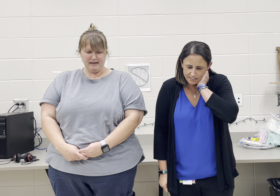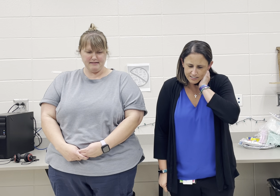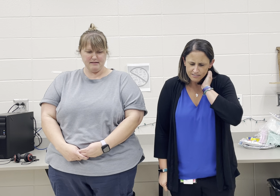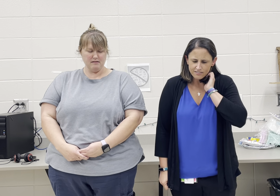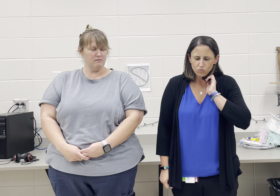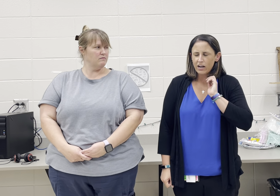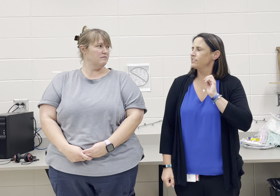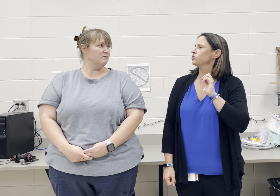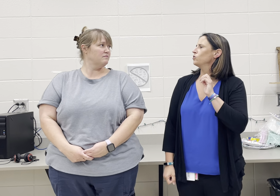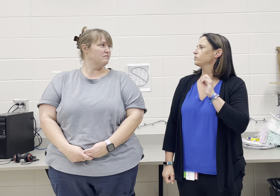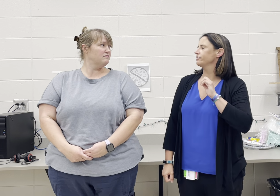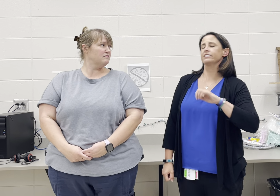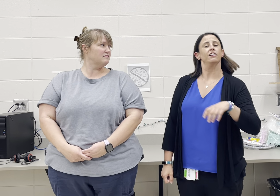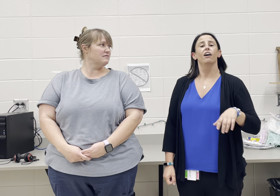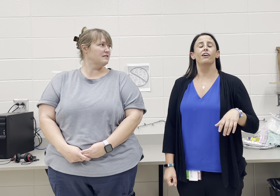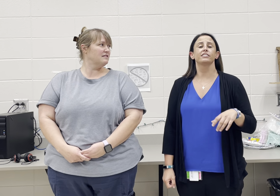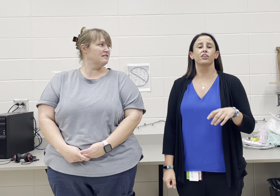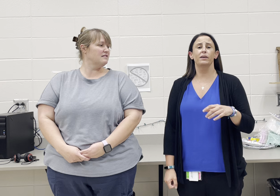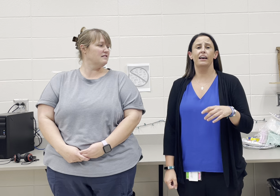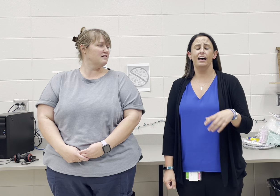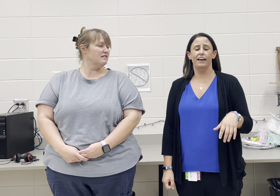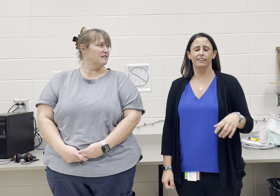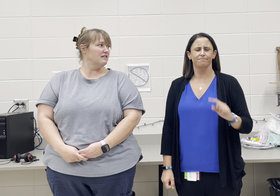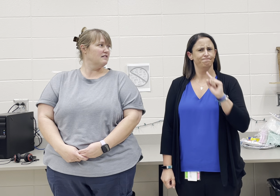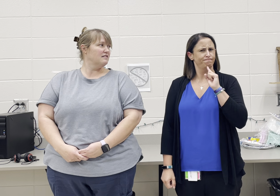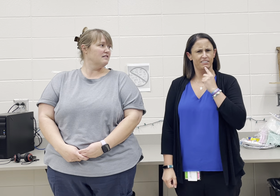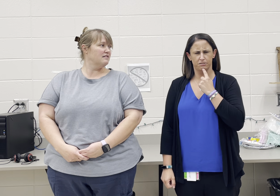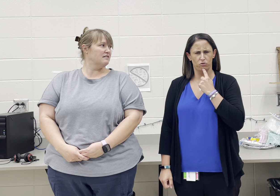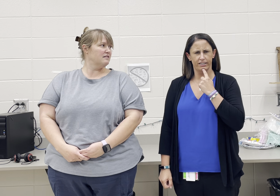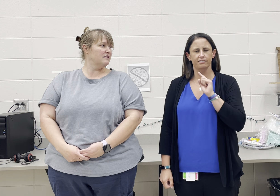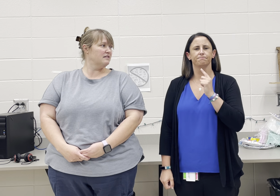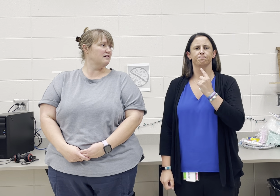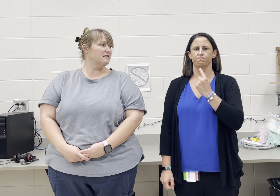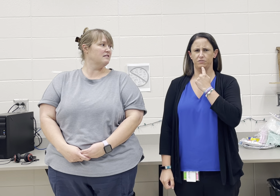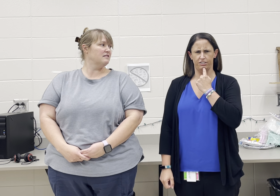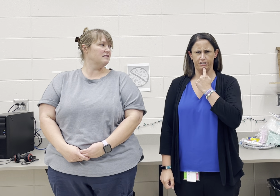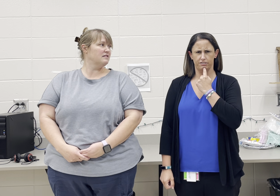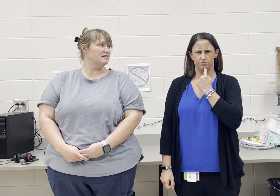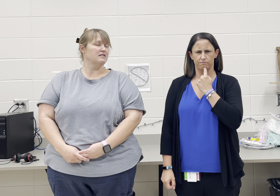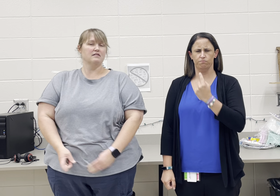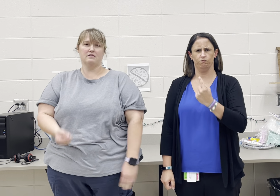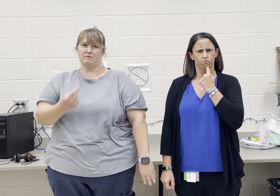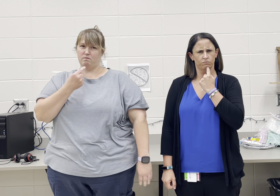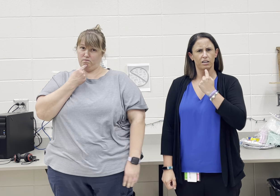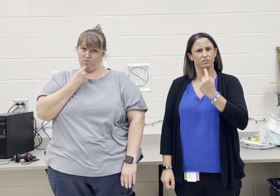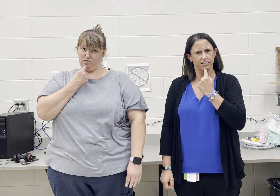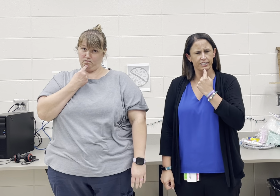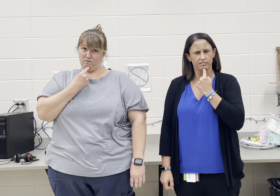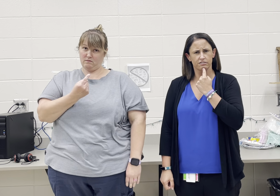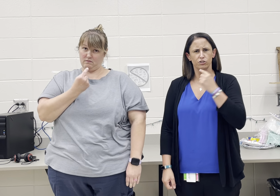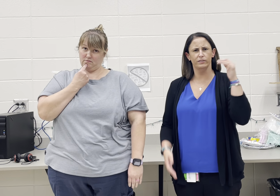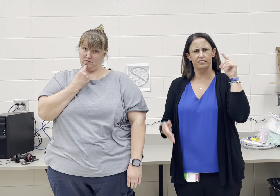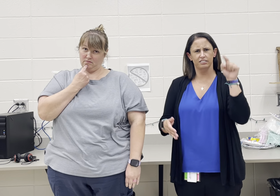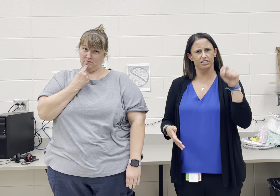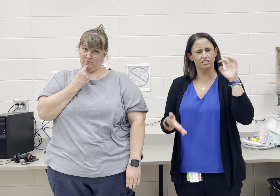Serious. Why so serious? All right, so we had disappointed, serious. I'm serious. You need to